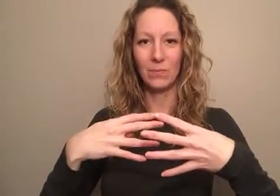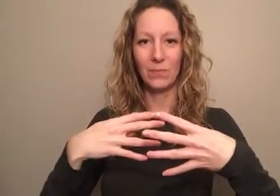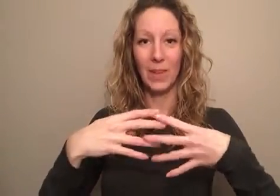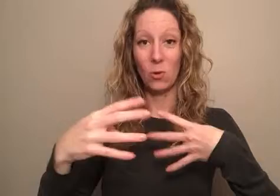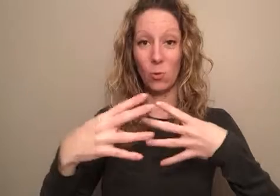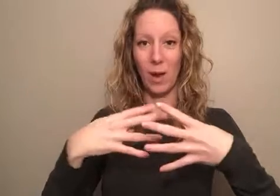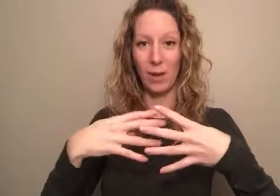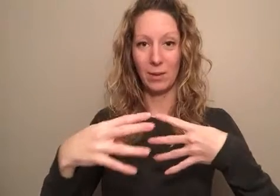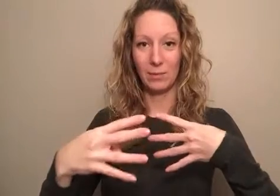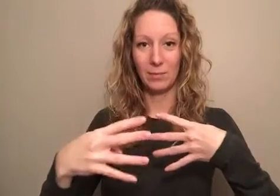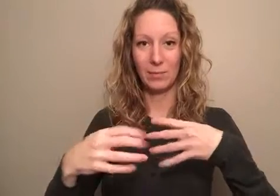gray.